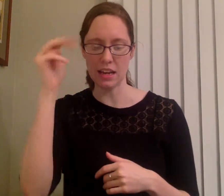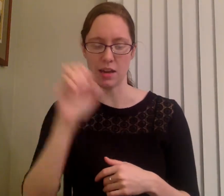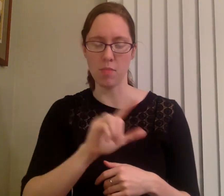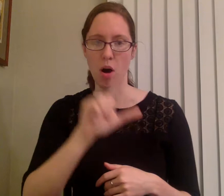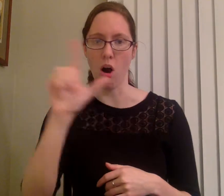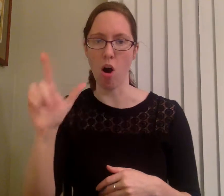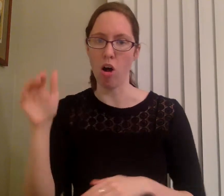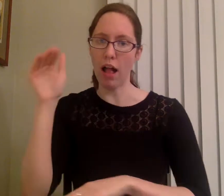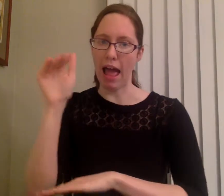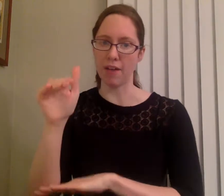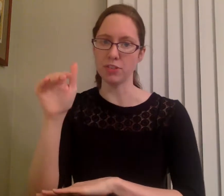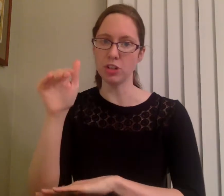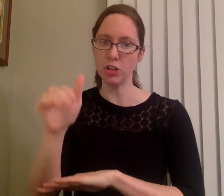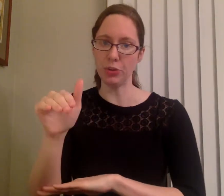him all afternoon.